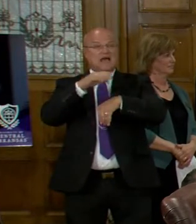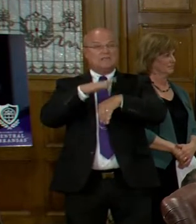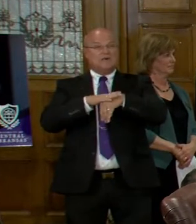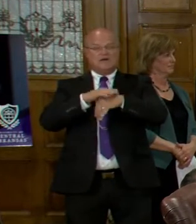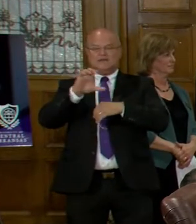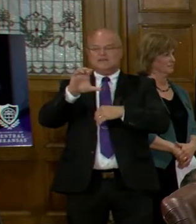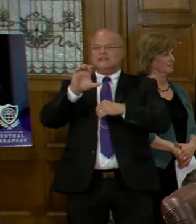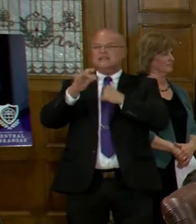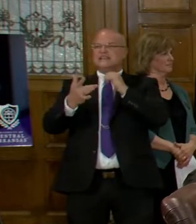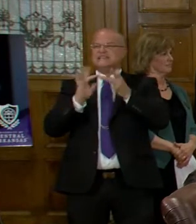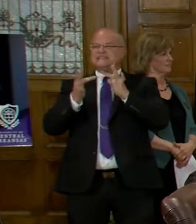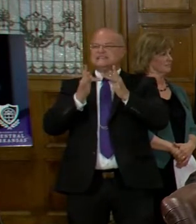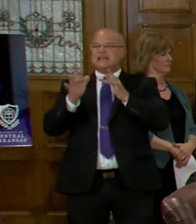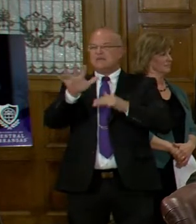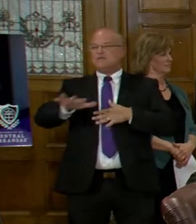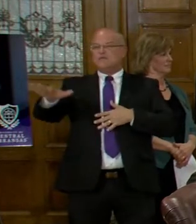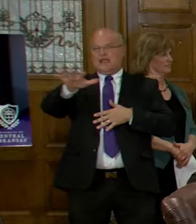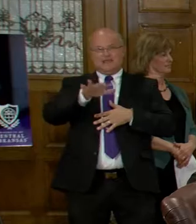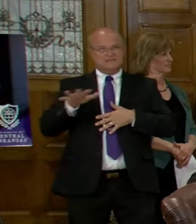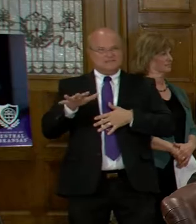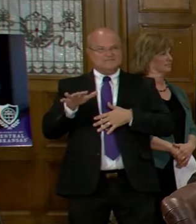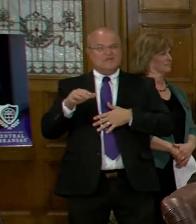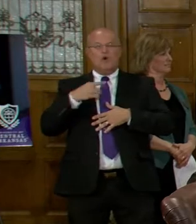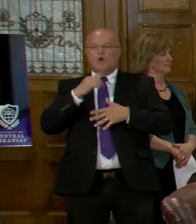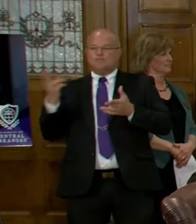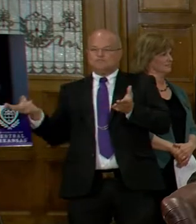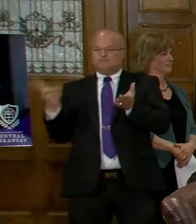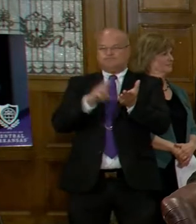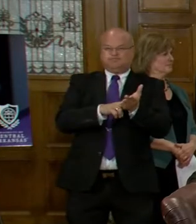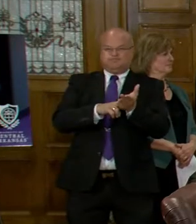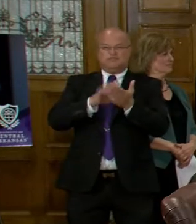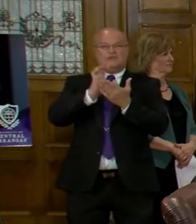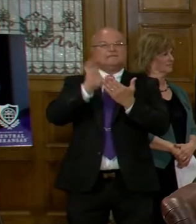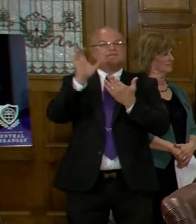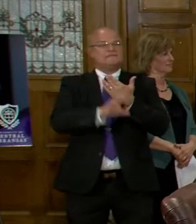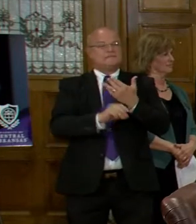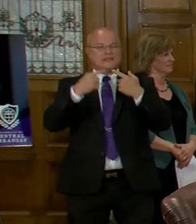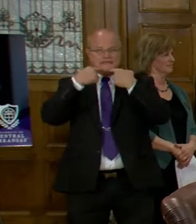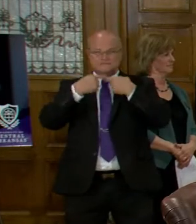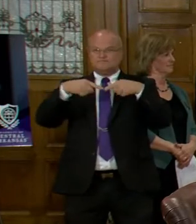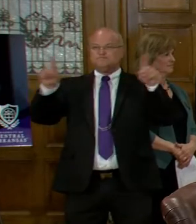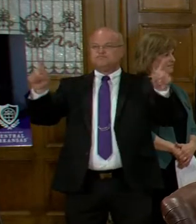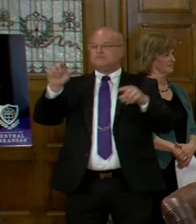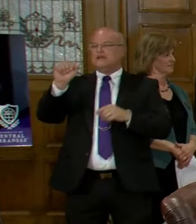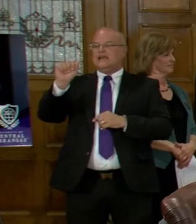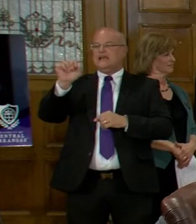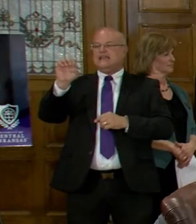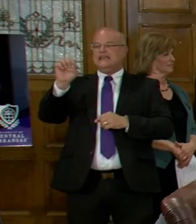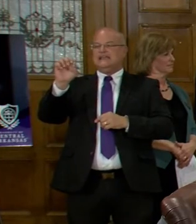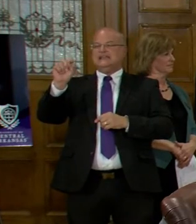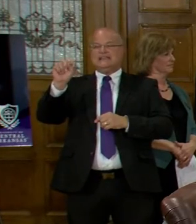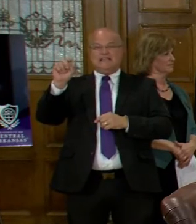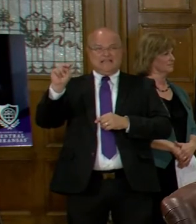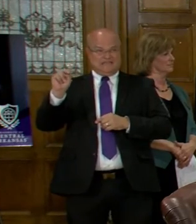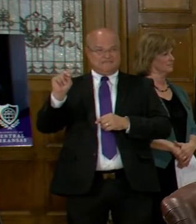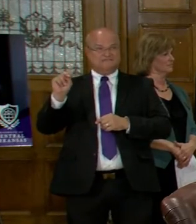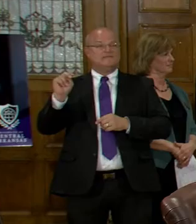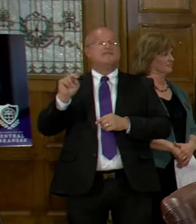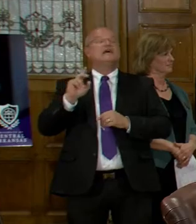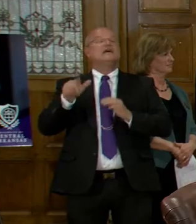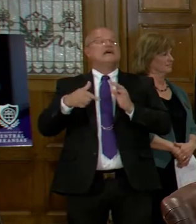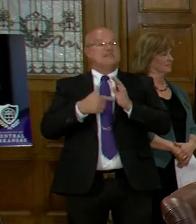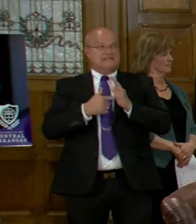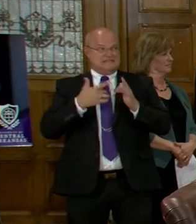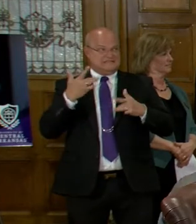cyber range. Or you can log on to a curriculum that will be broadcast by AETN. And so this